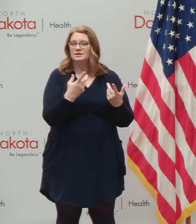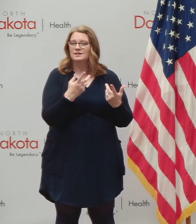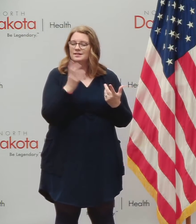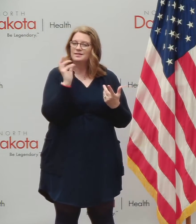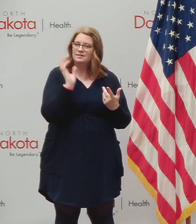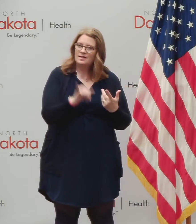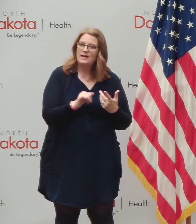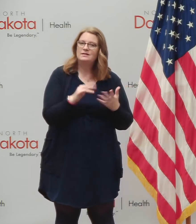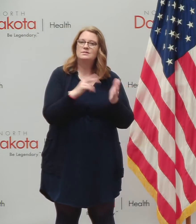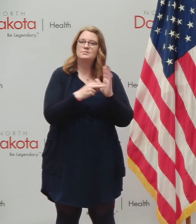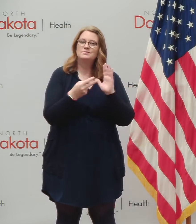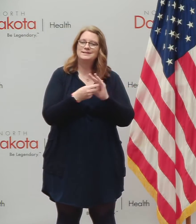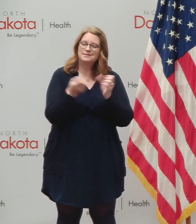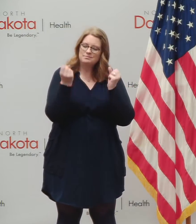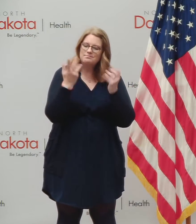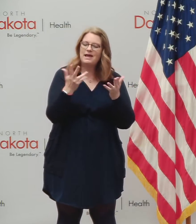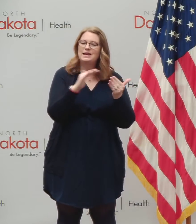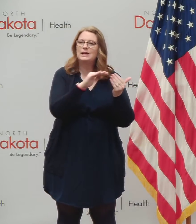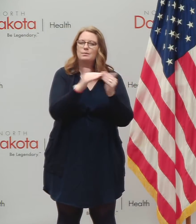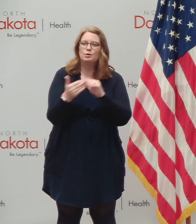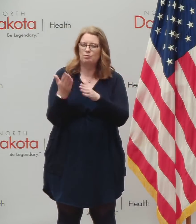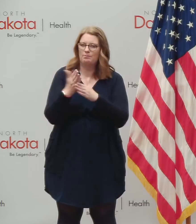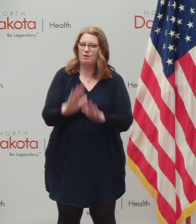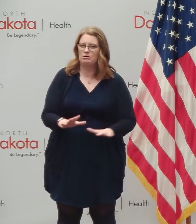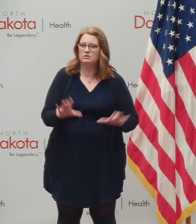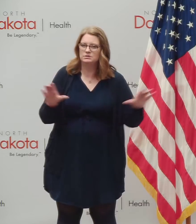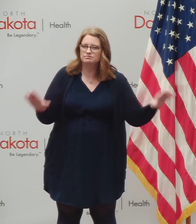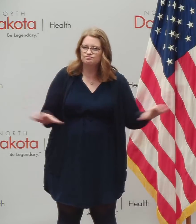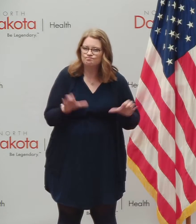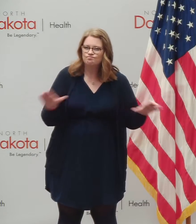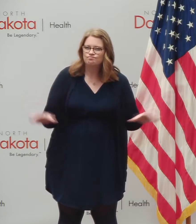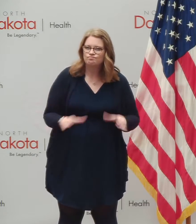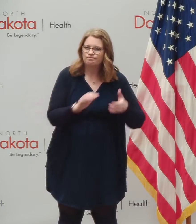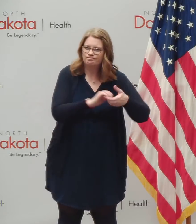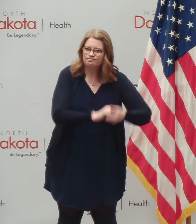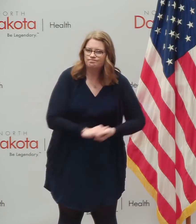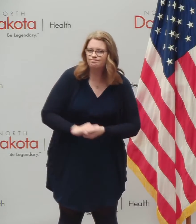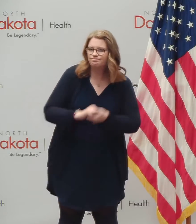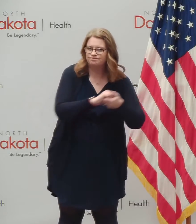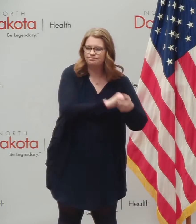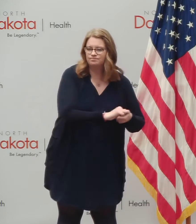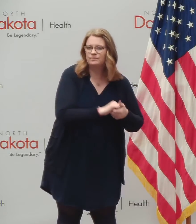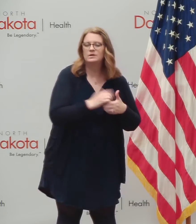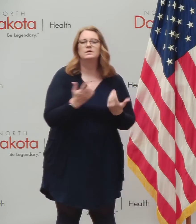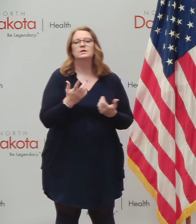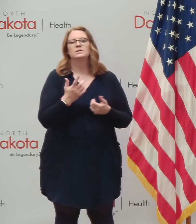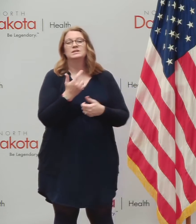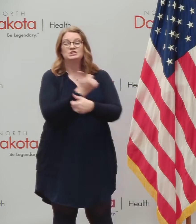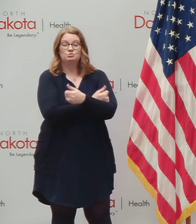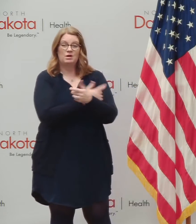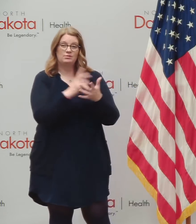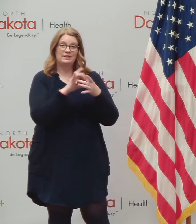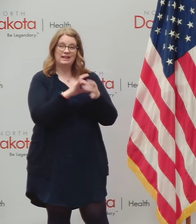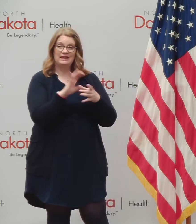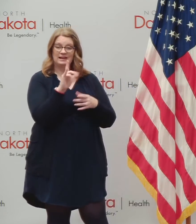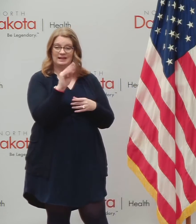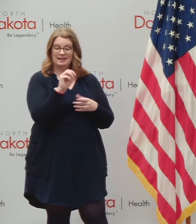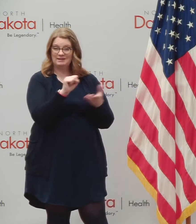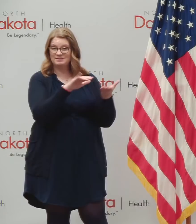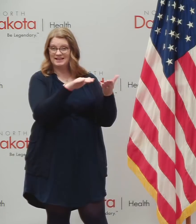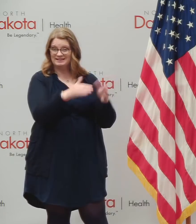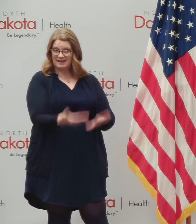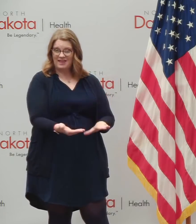of multiple community partners working together to address these challenges. Drug-related claims, drug-related